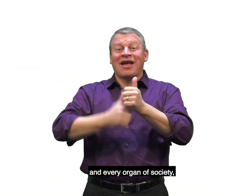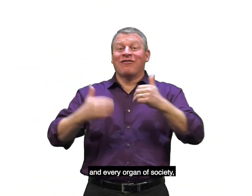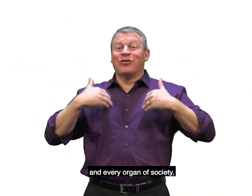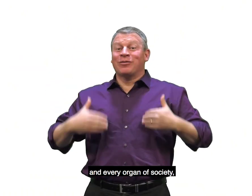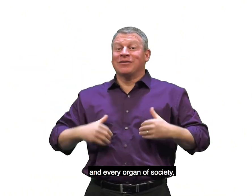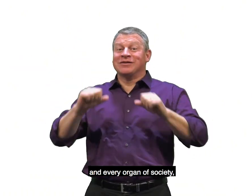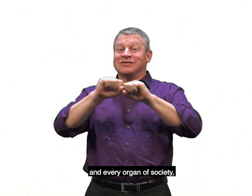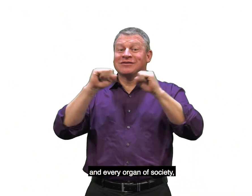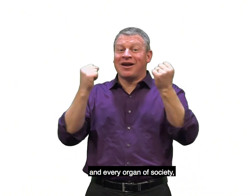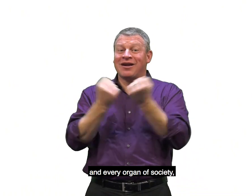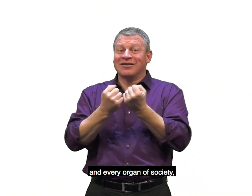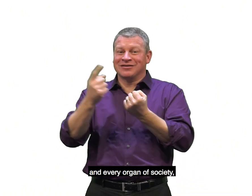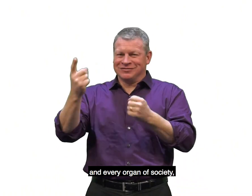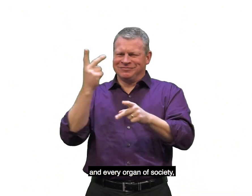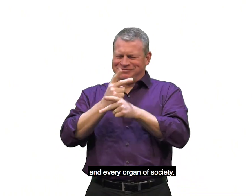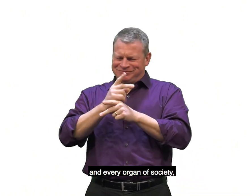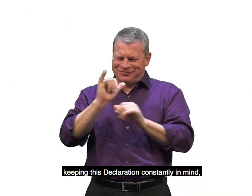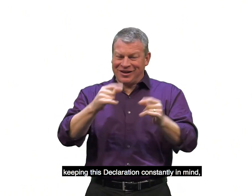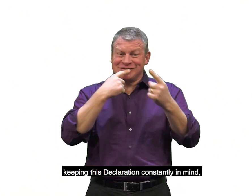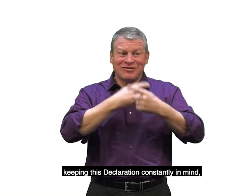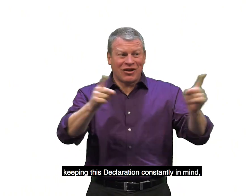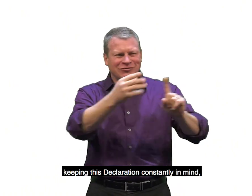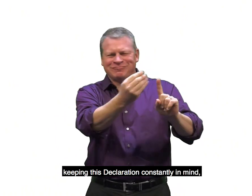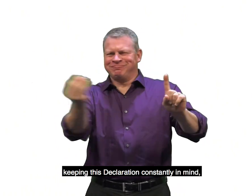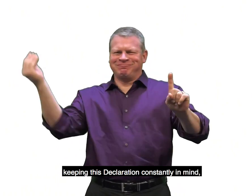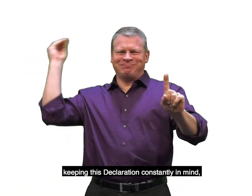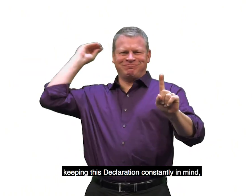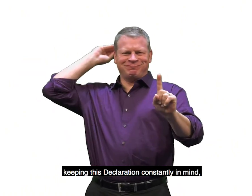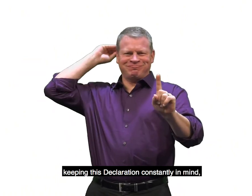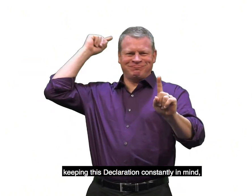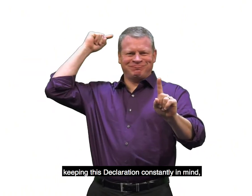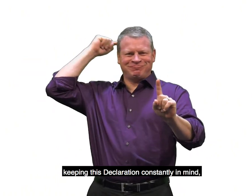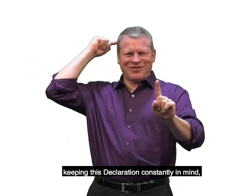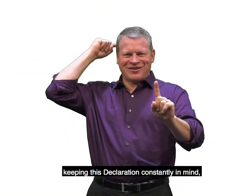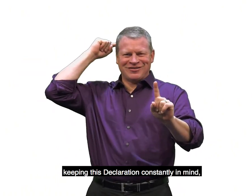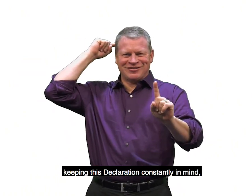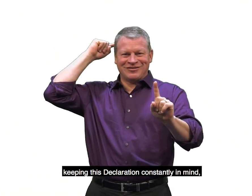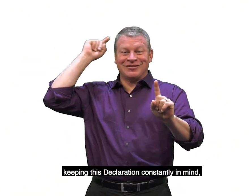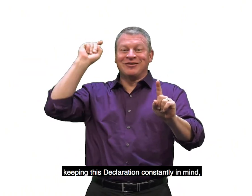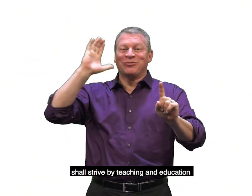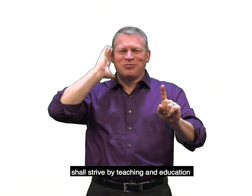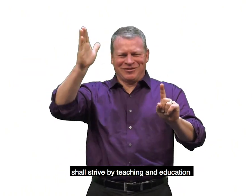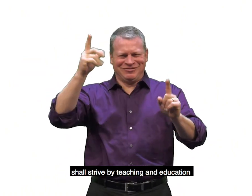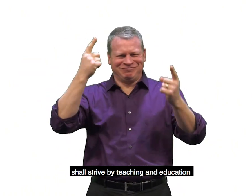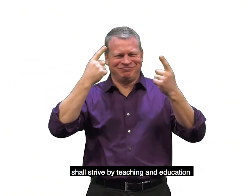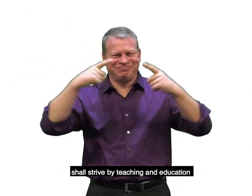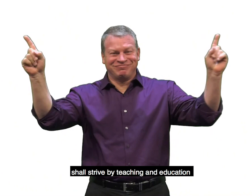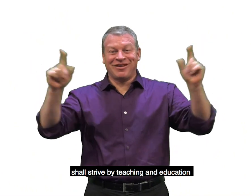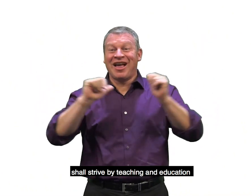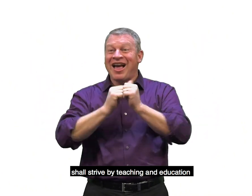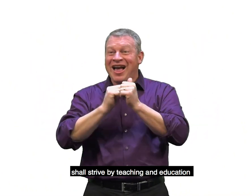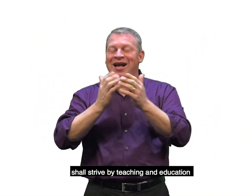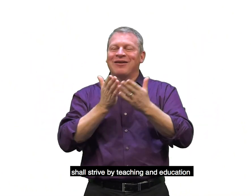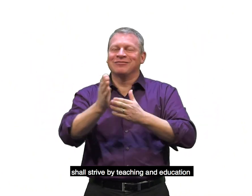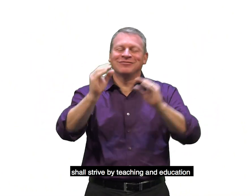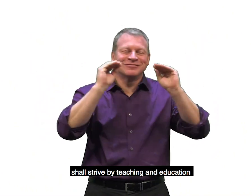and every organ of society, keeping this declaration constantly in mind, shall strive by teaching